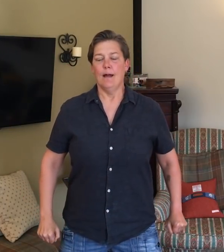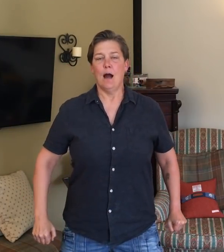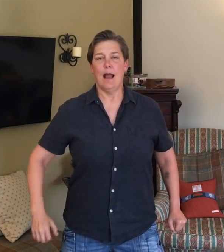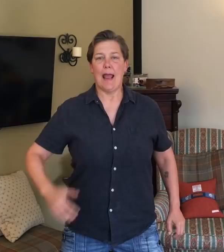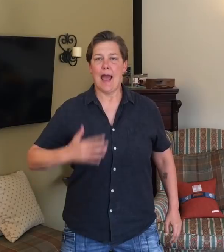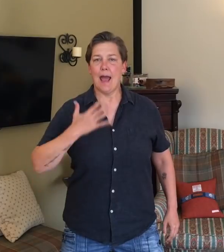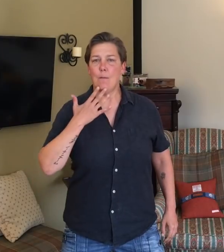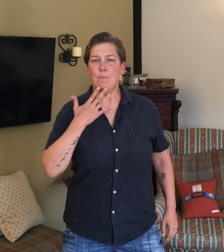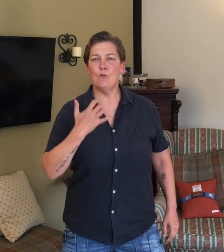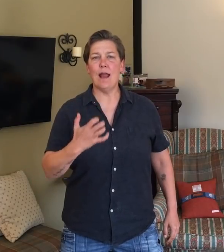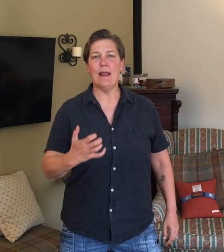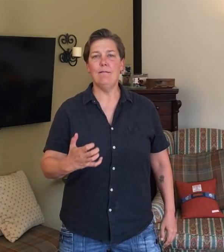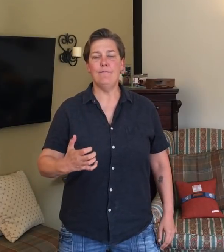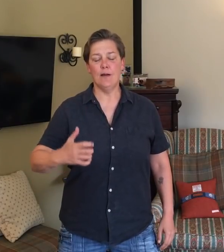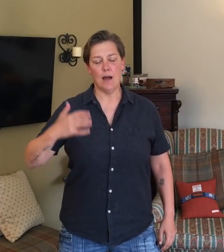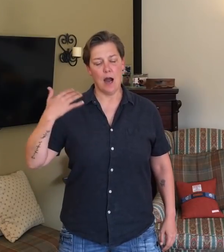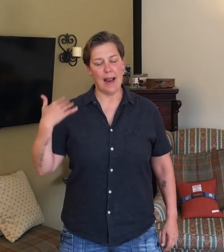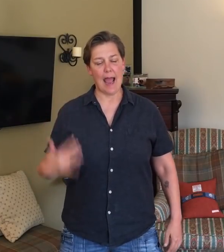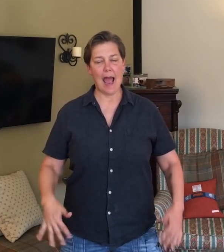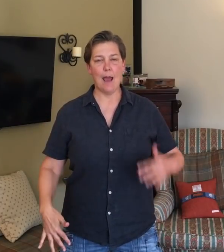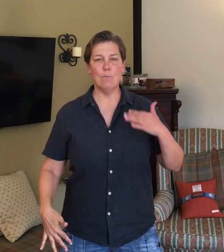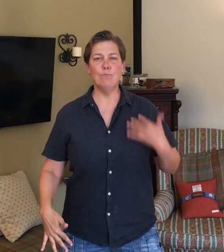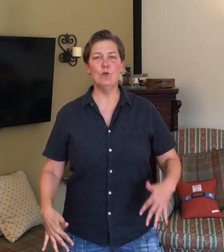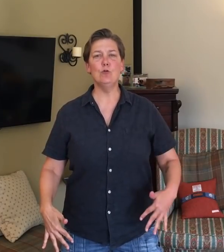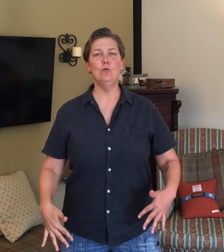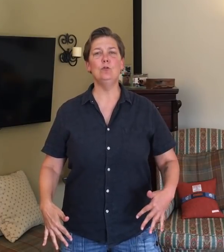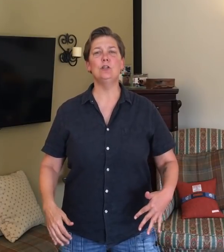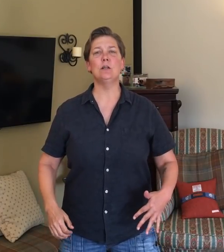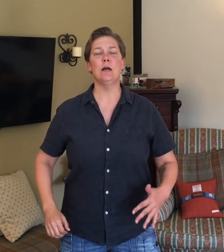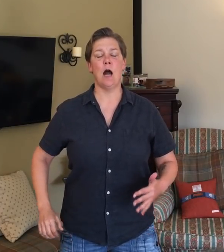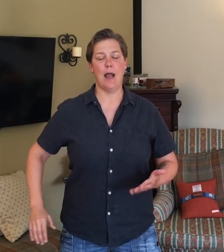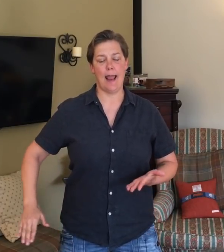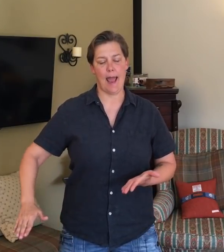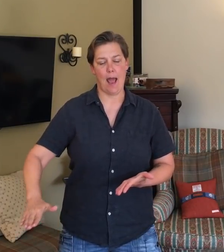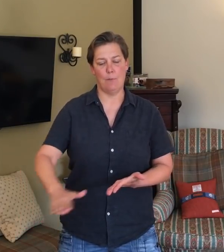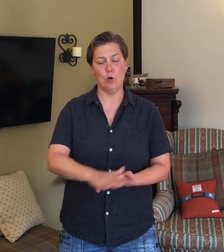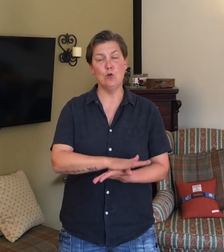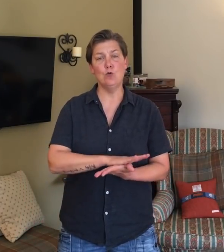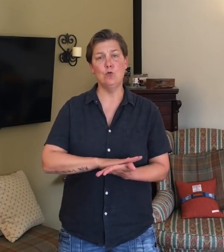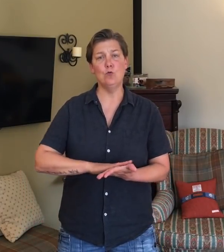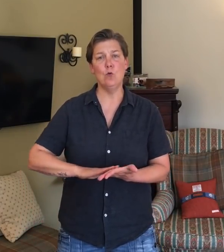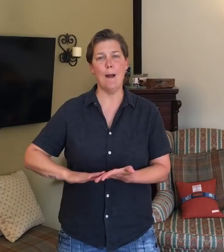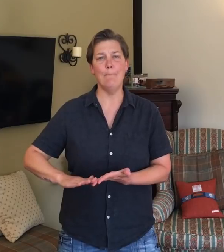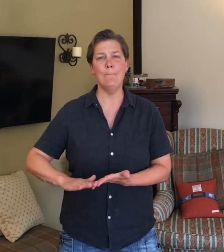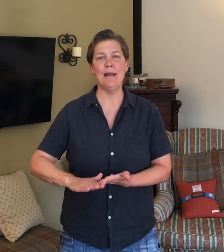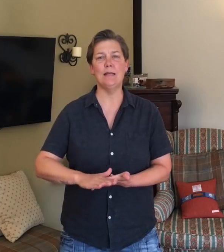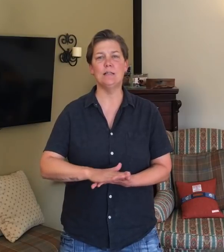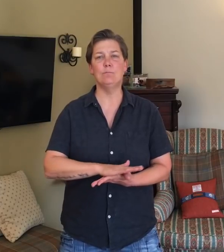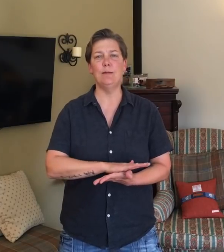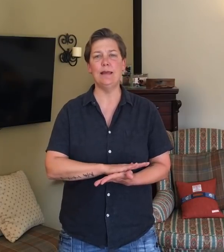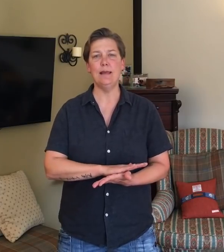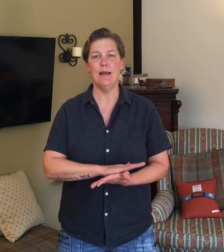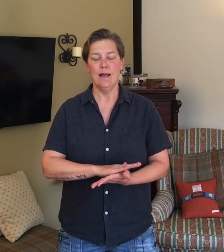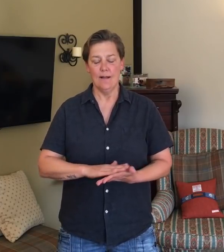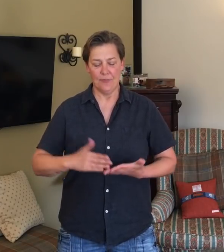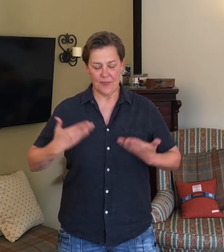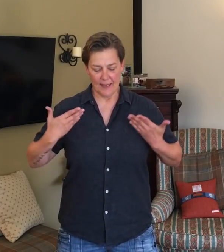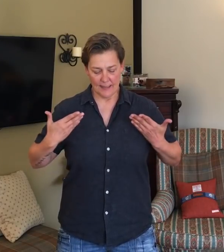I am brave, I am bruised, I am who I'm meant to be. This